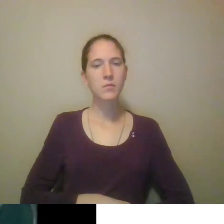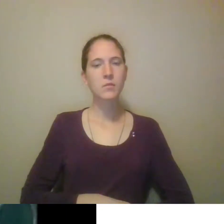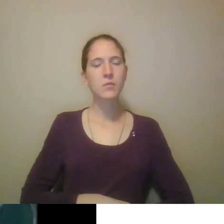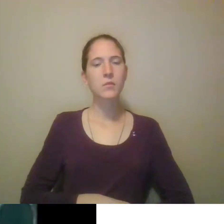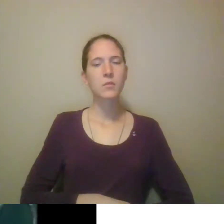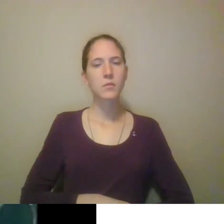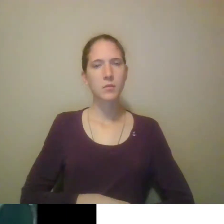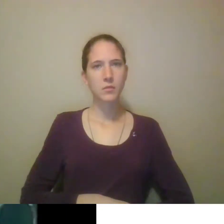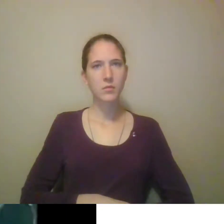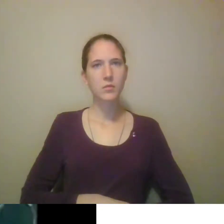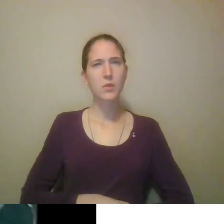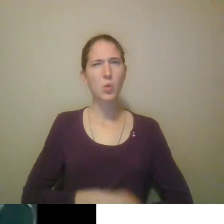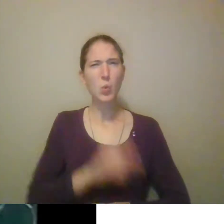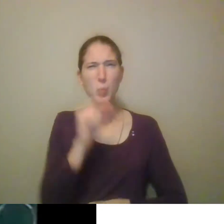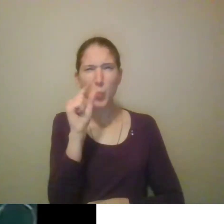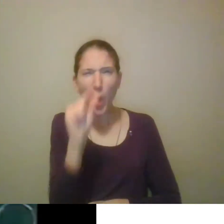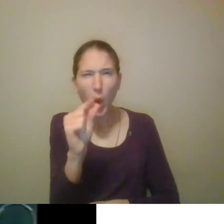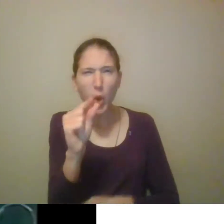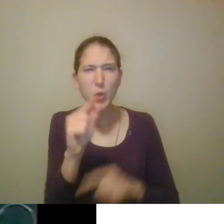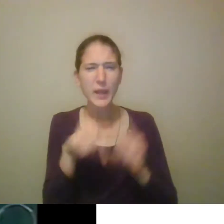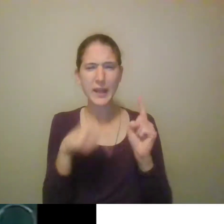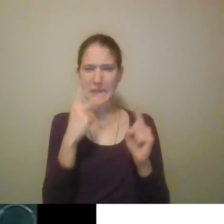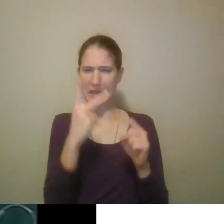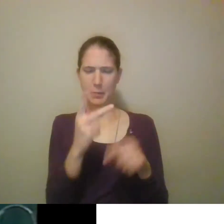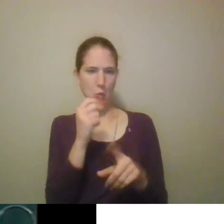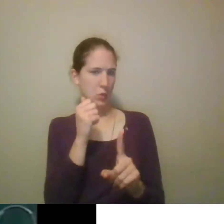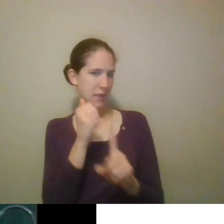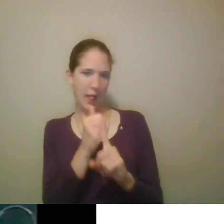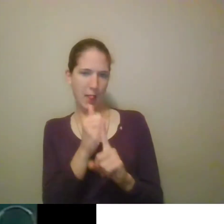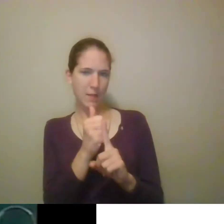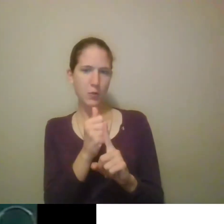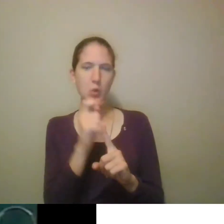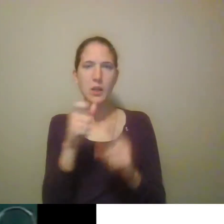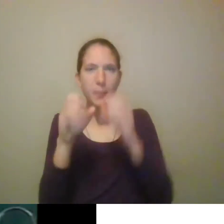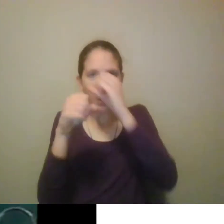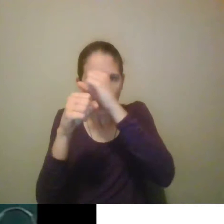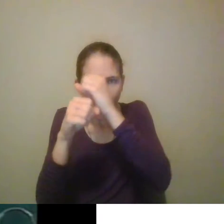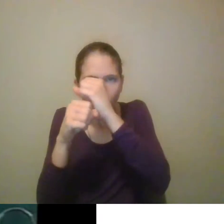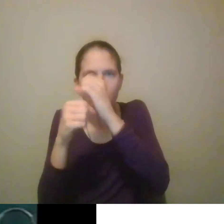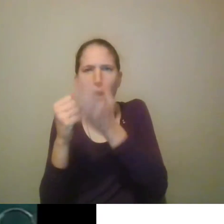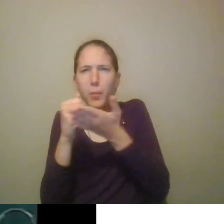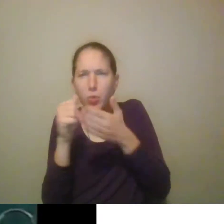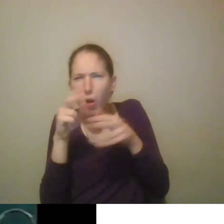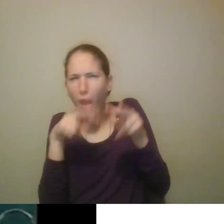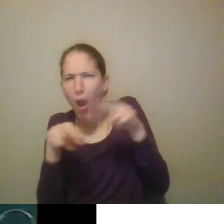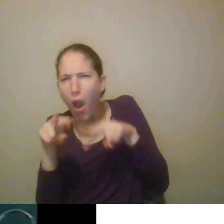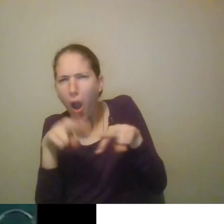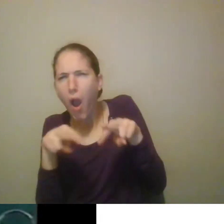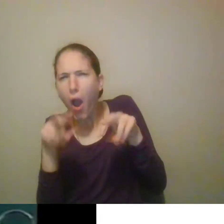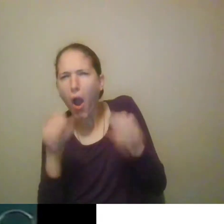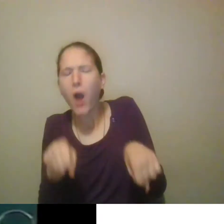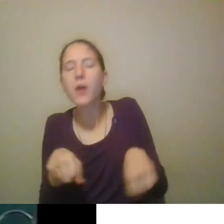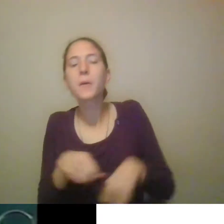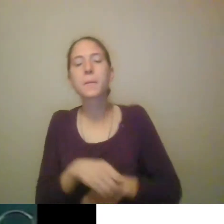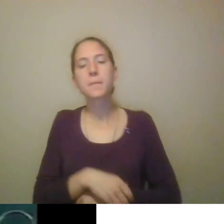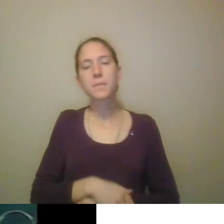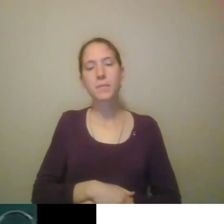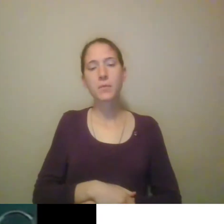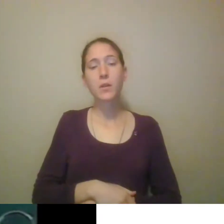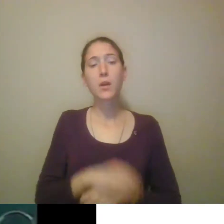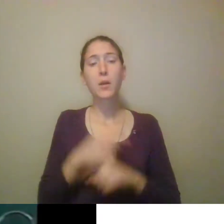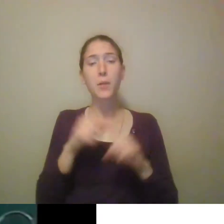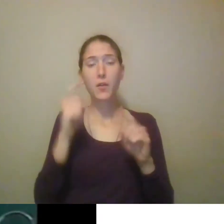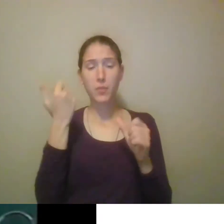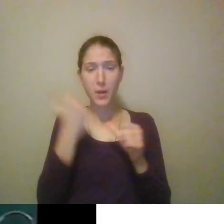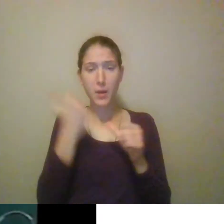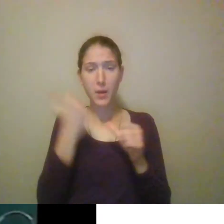device, a microscope, to be able to actually to see them. All right? But we said there are some extremes.